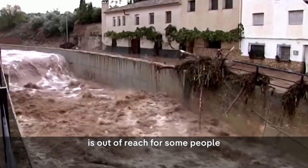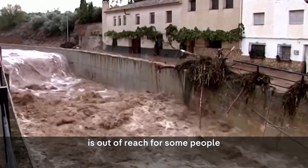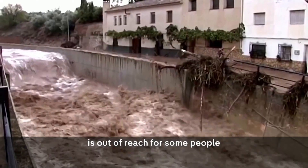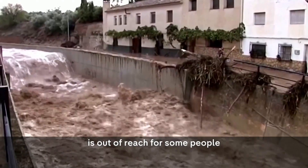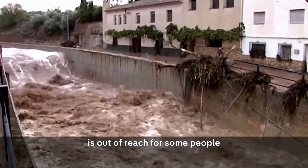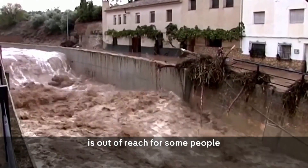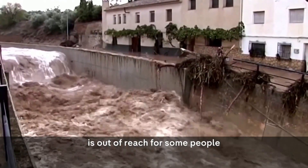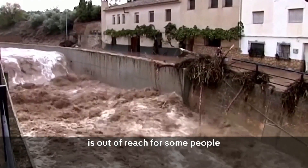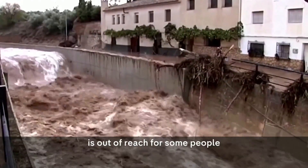reach for some people.